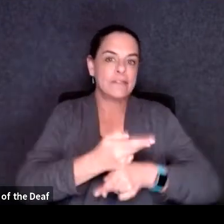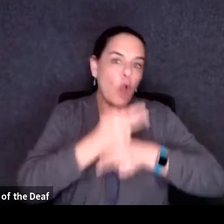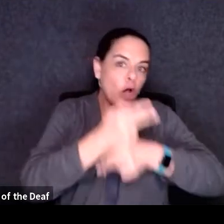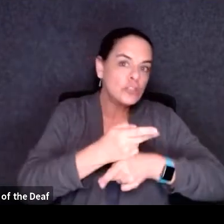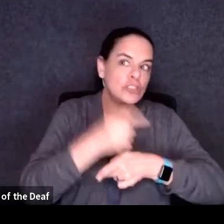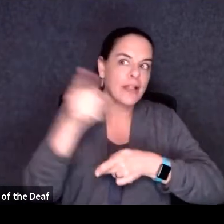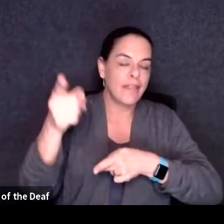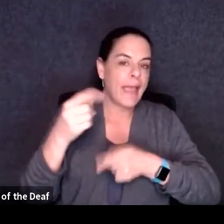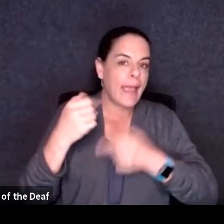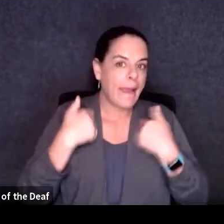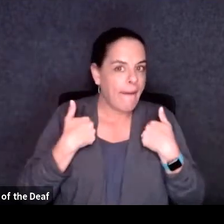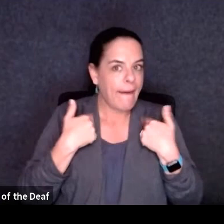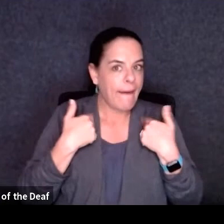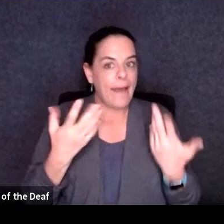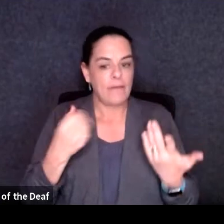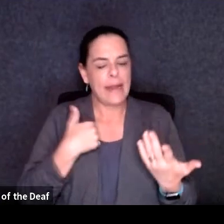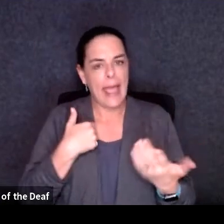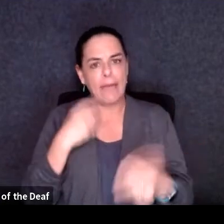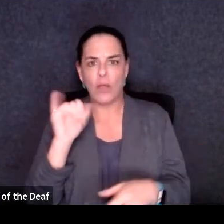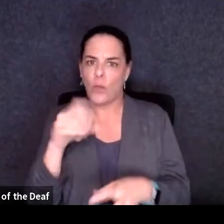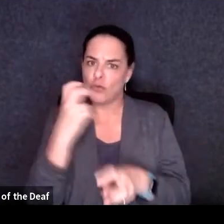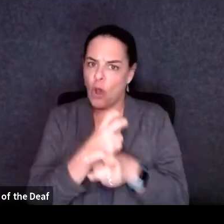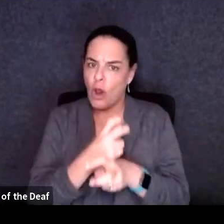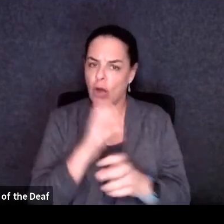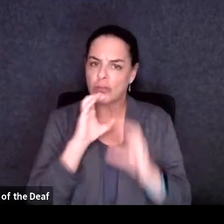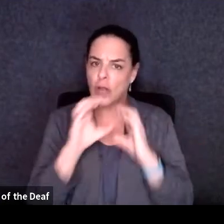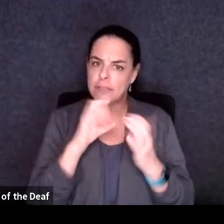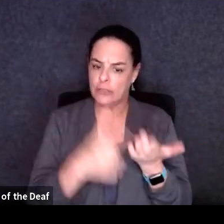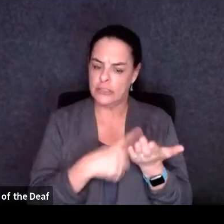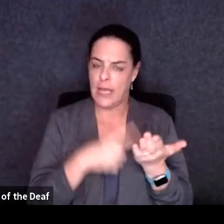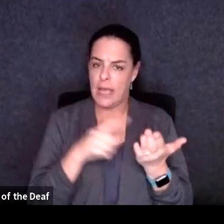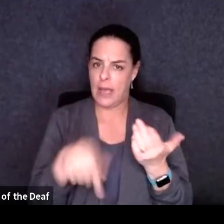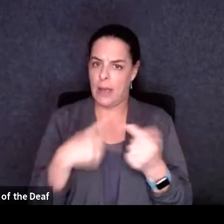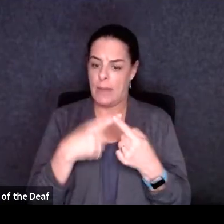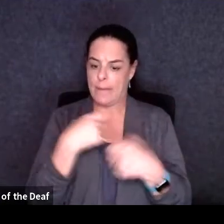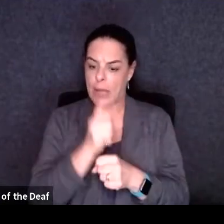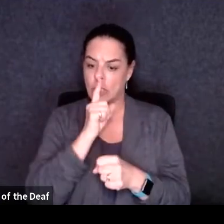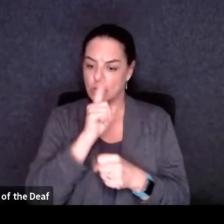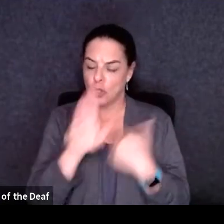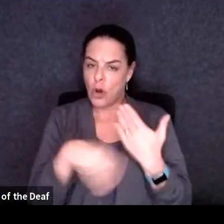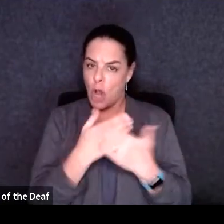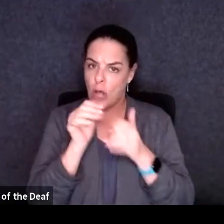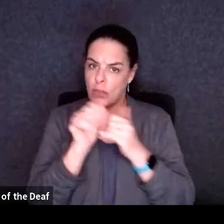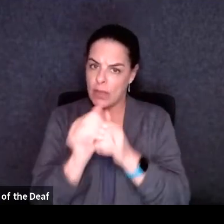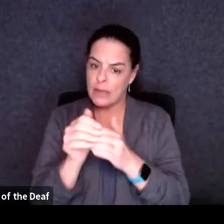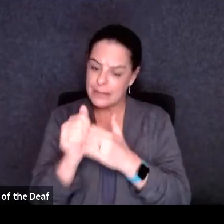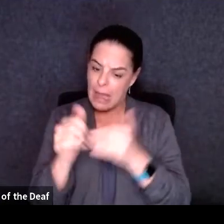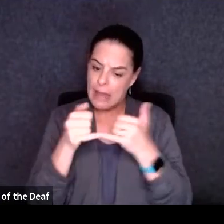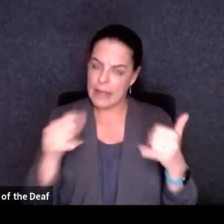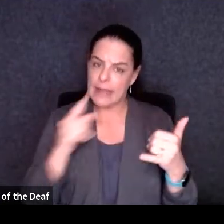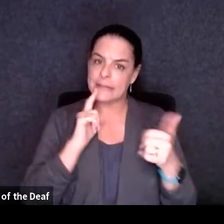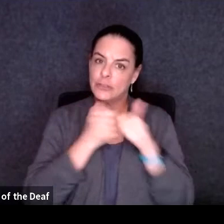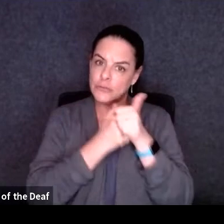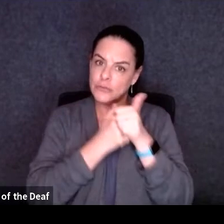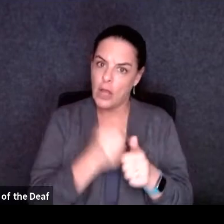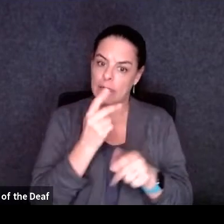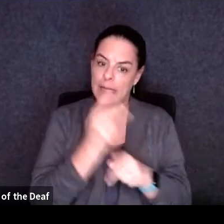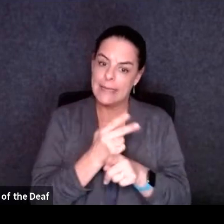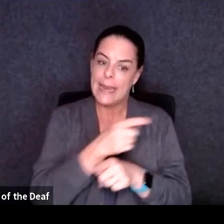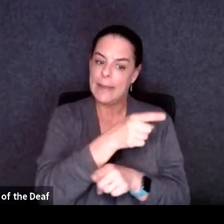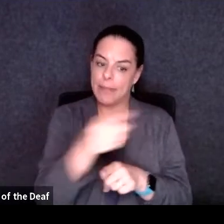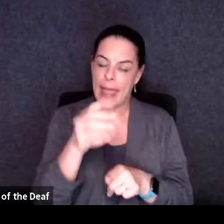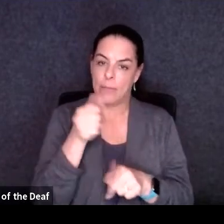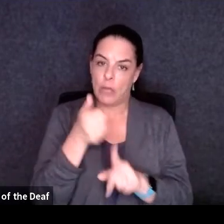taking, and having those hard conversations sometimes about making sure that all the guidelines are being followed to keep them safe and you safe as